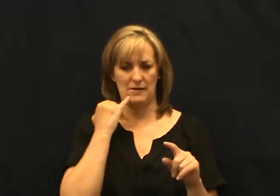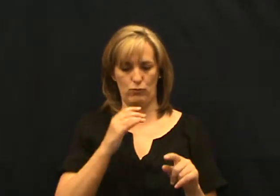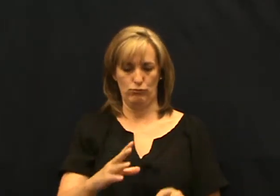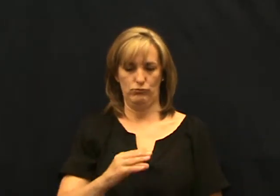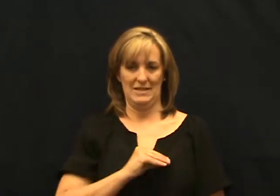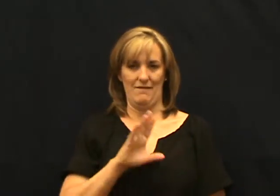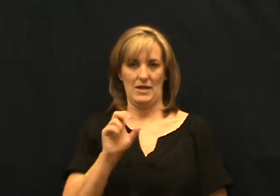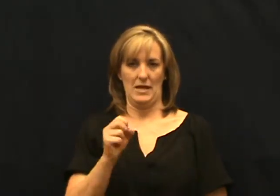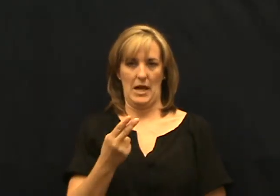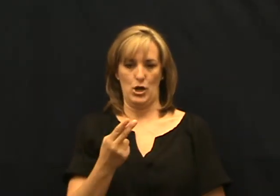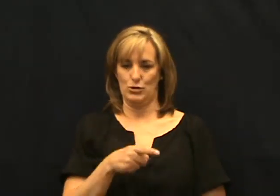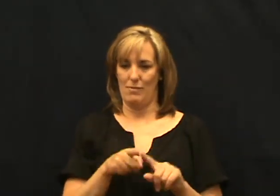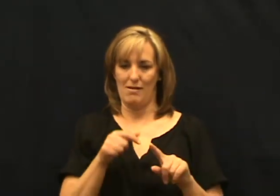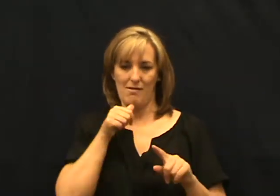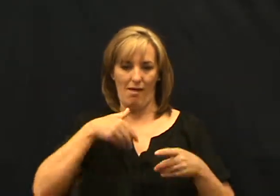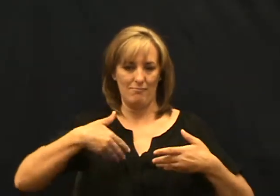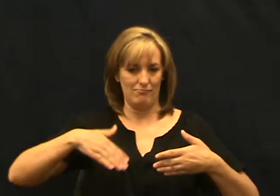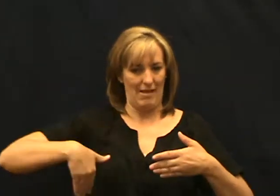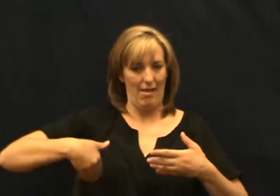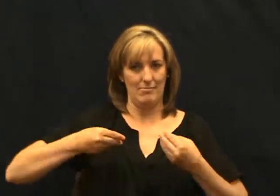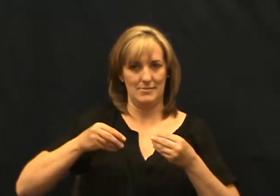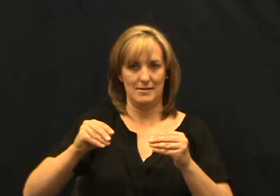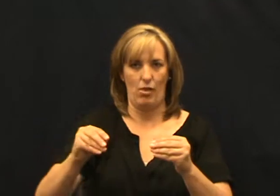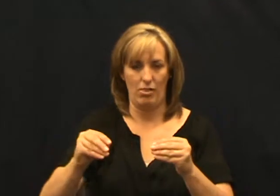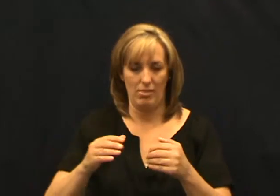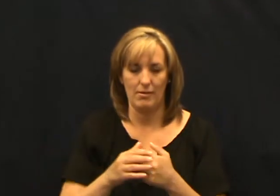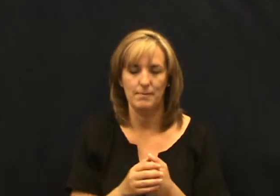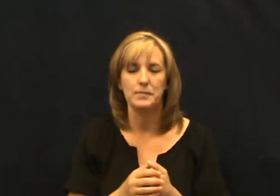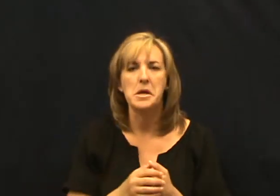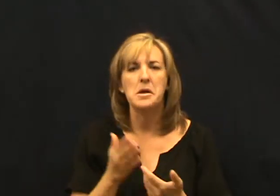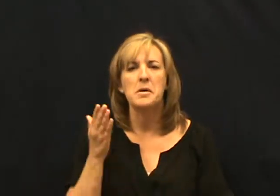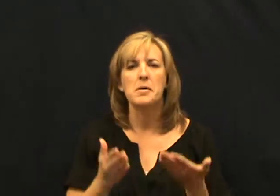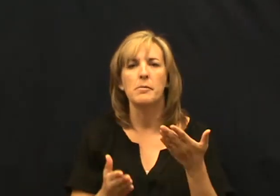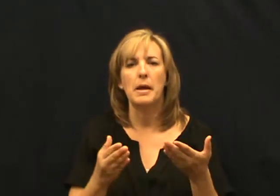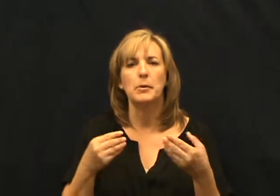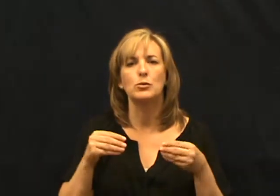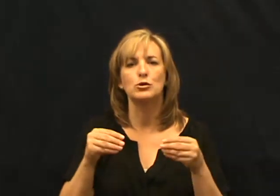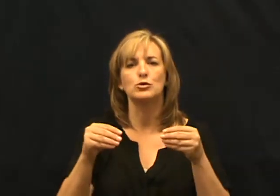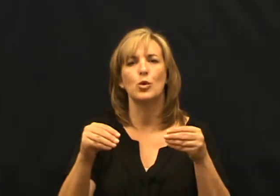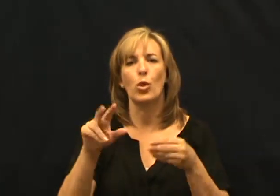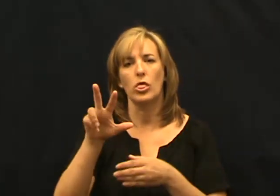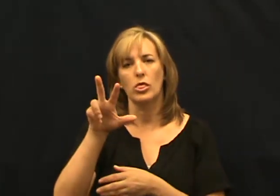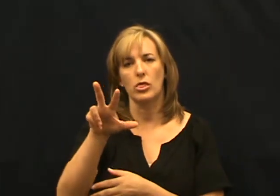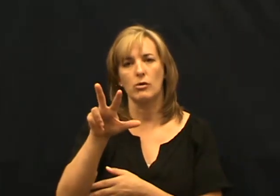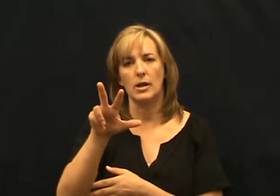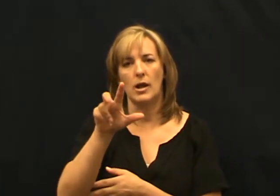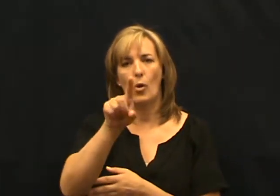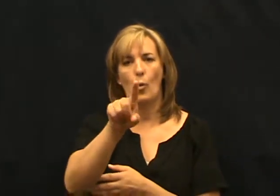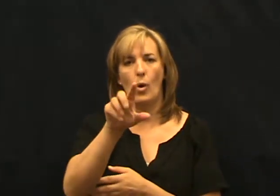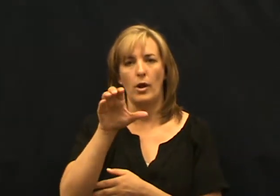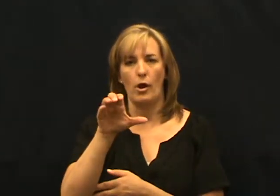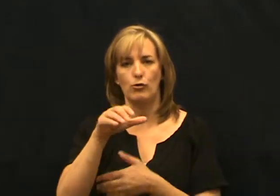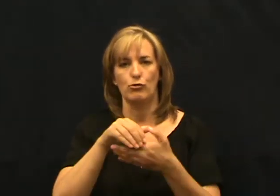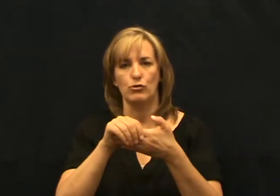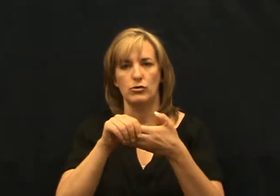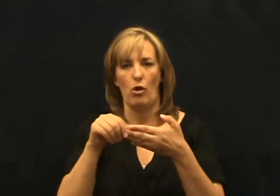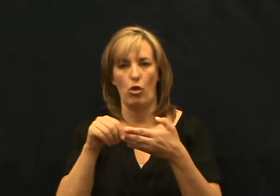that? Our company sold 3 $100 gift cards at the beginning of the month. So what happens